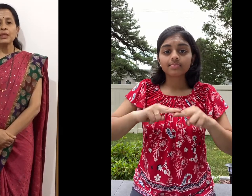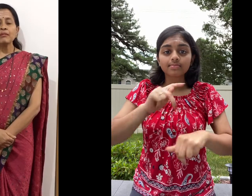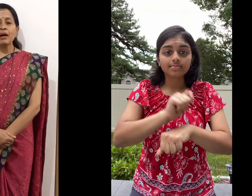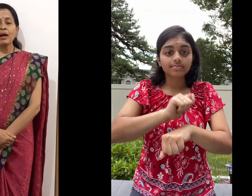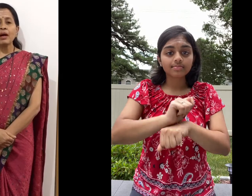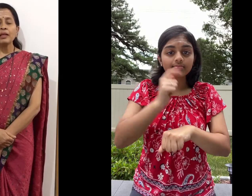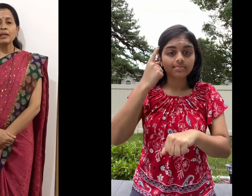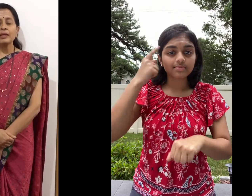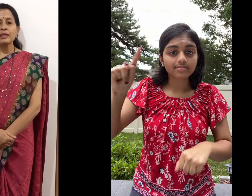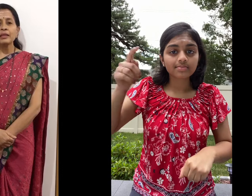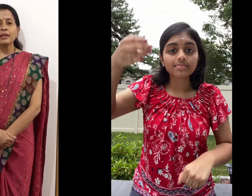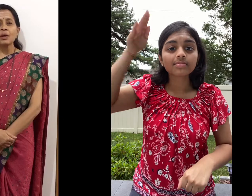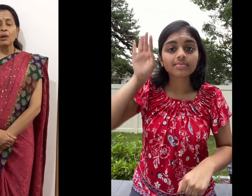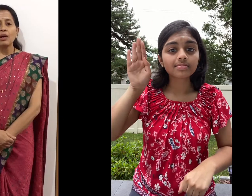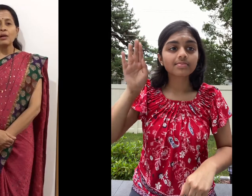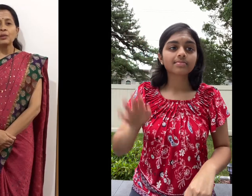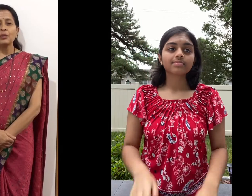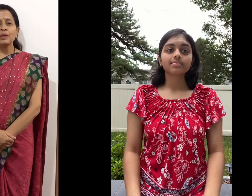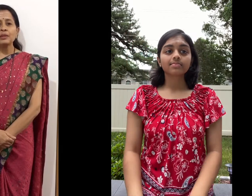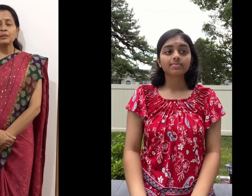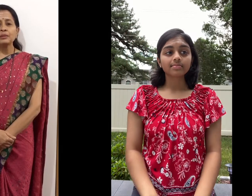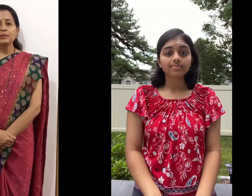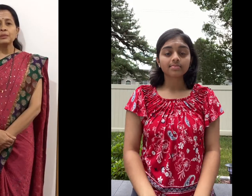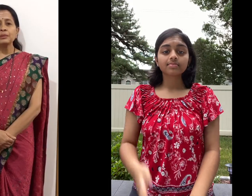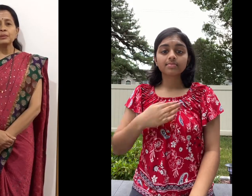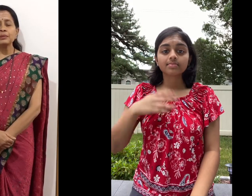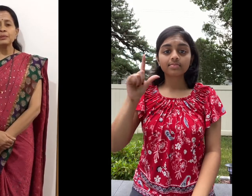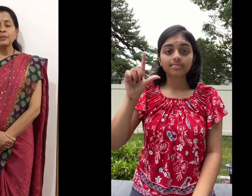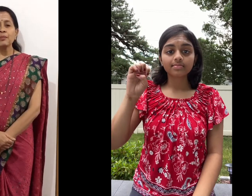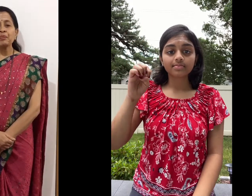Ullavaru Shivalaya Maduvaru.